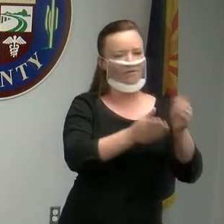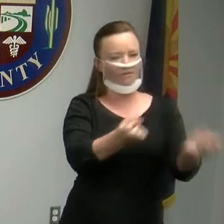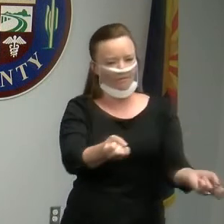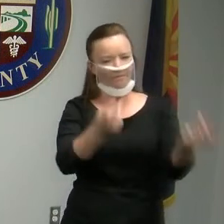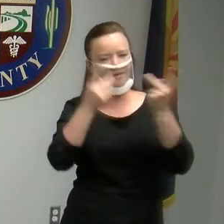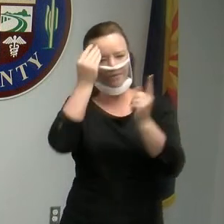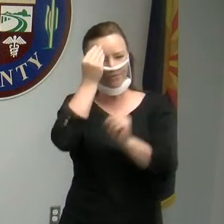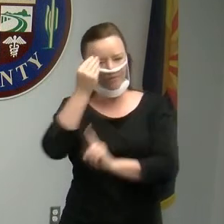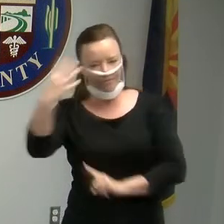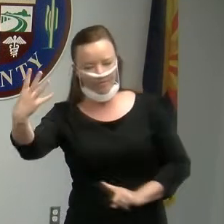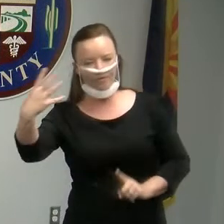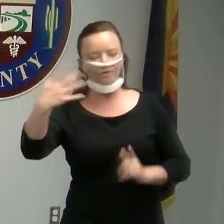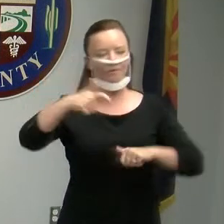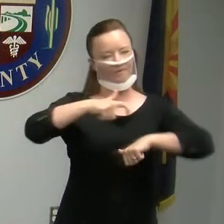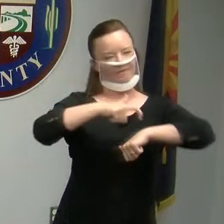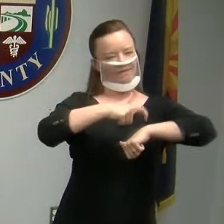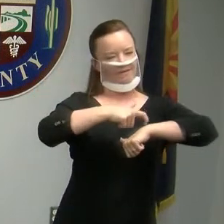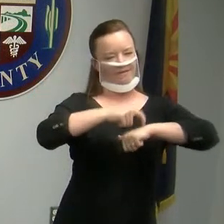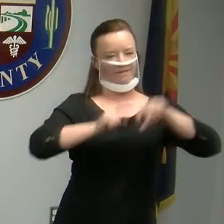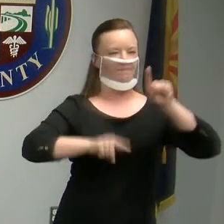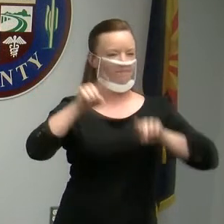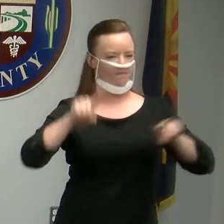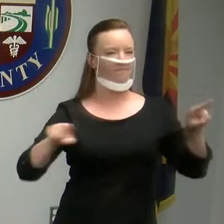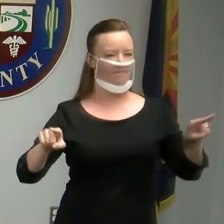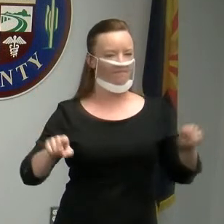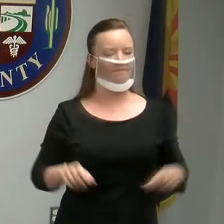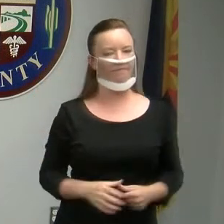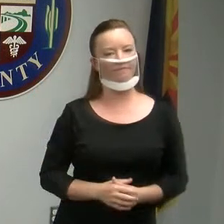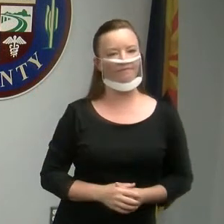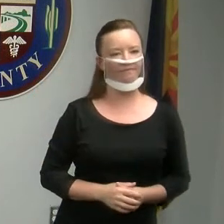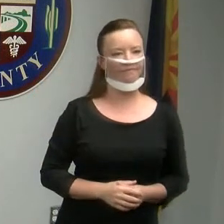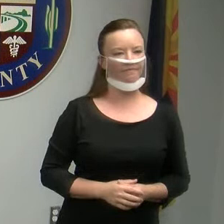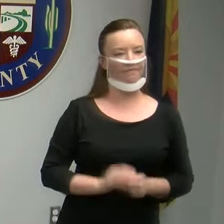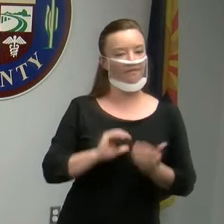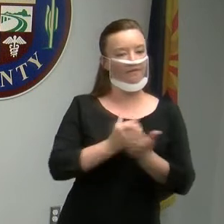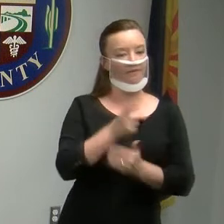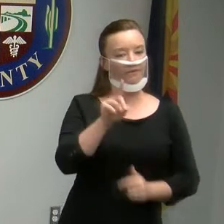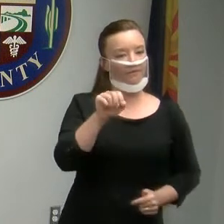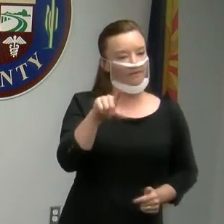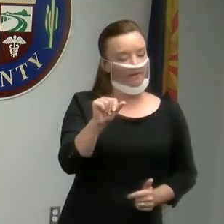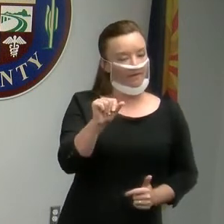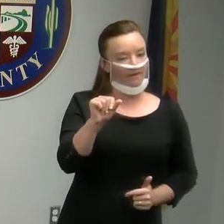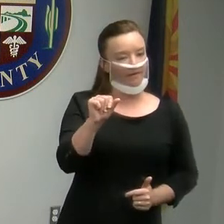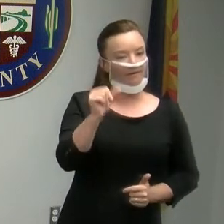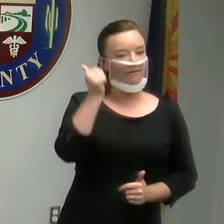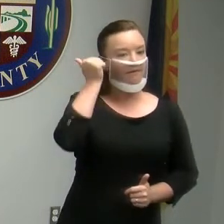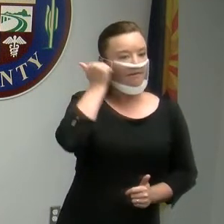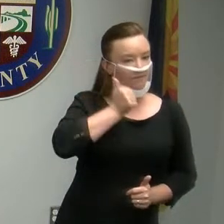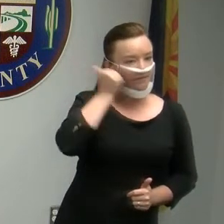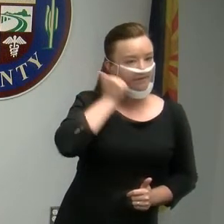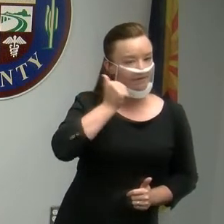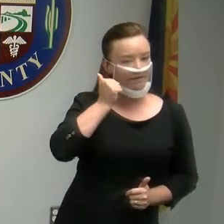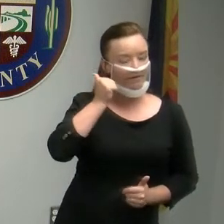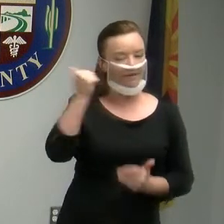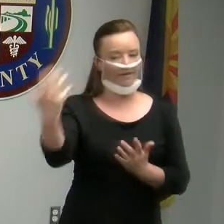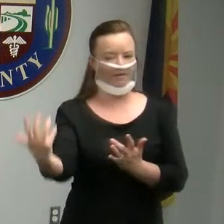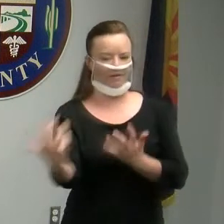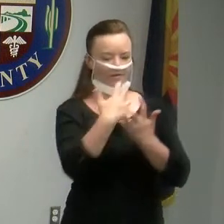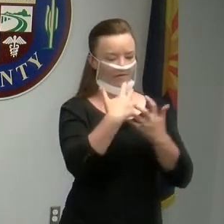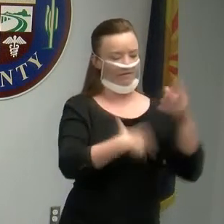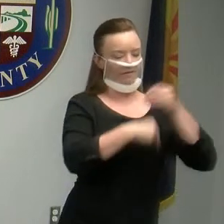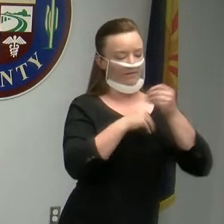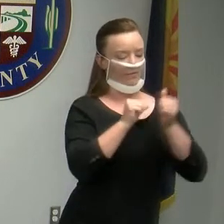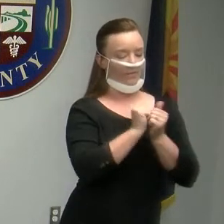reported to public health. We combine the new data that we get every day with our existing